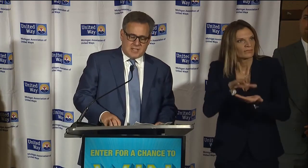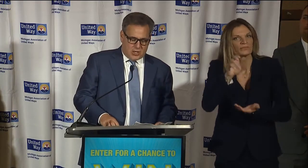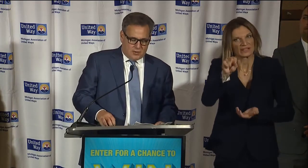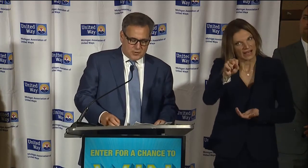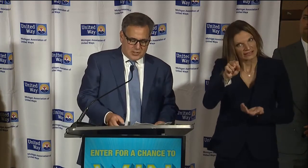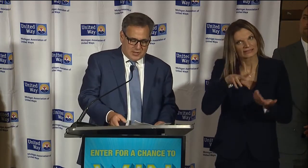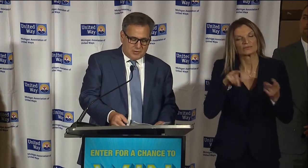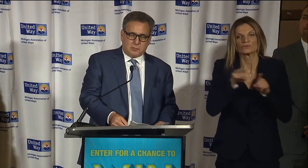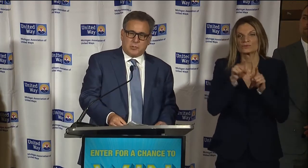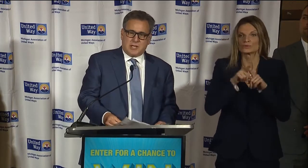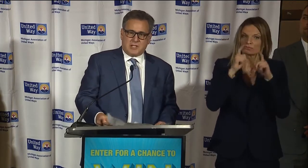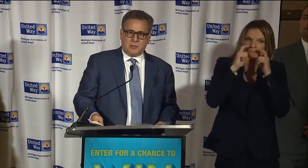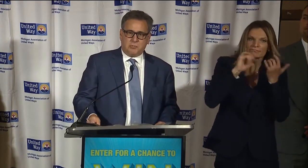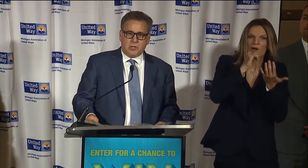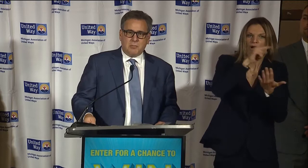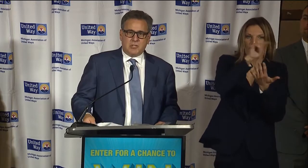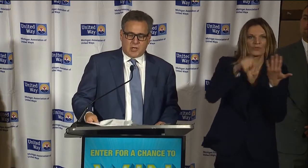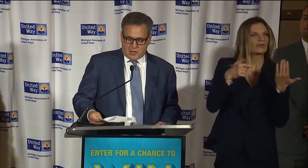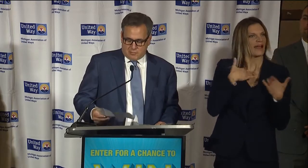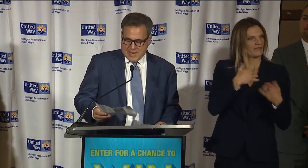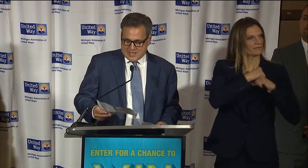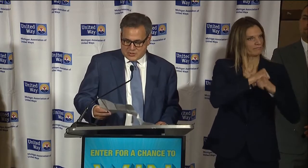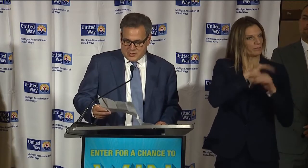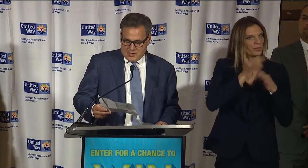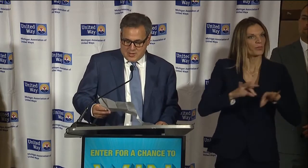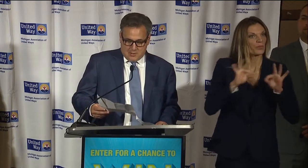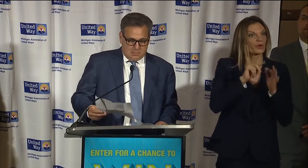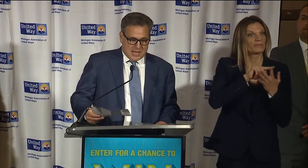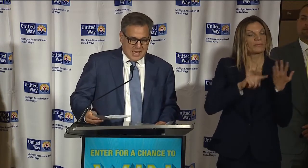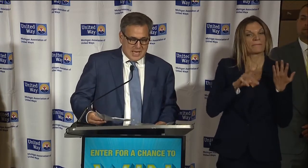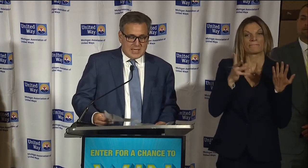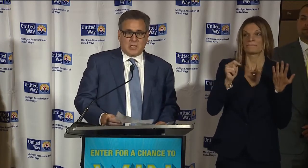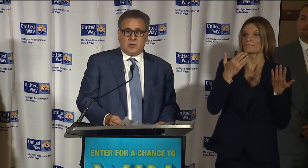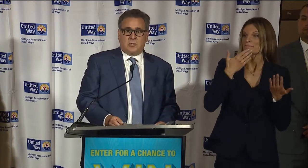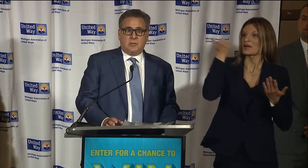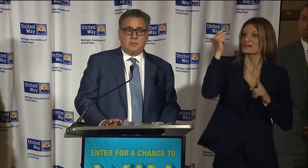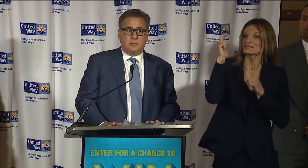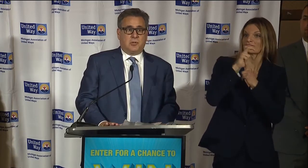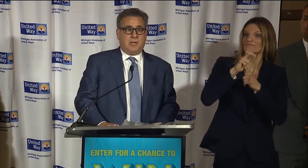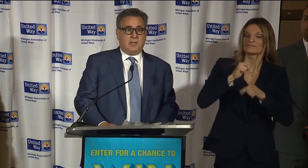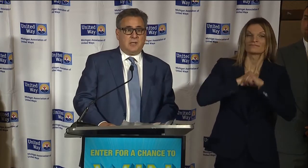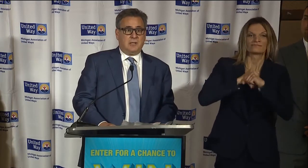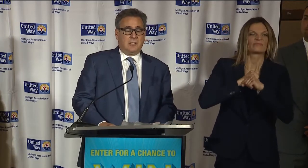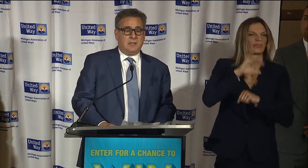the vaccine offers a level of protection pretty much unmatched by any other